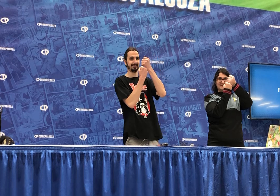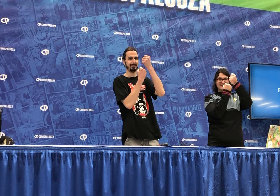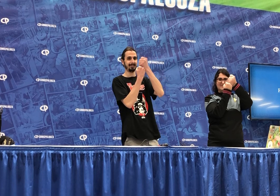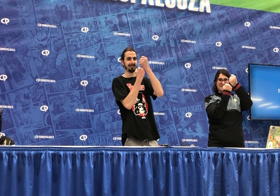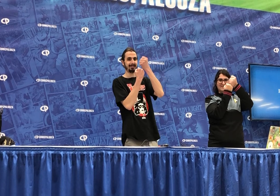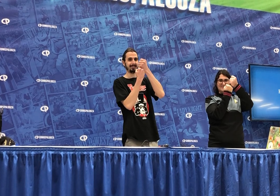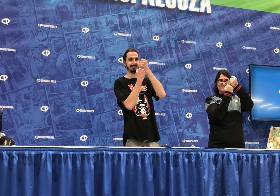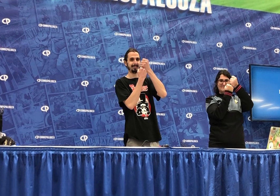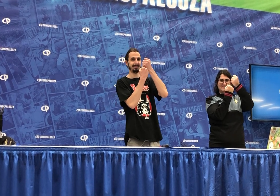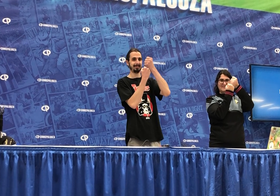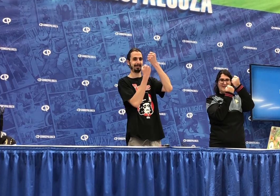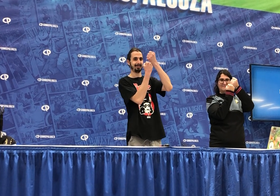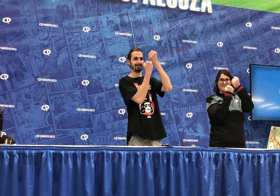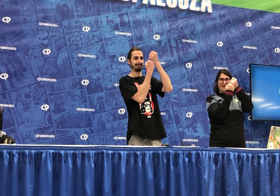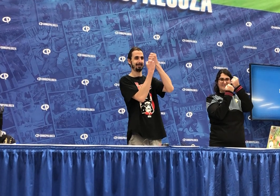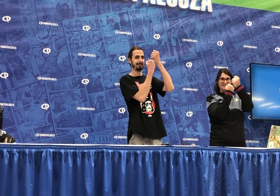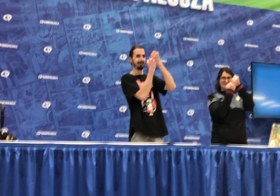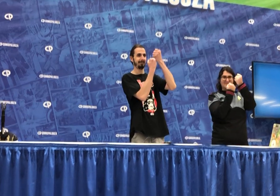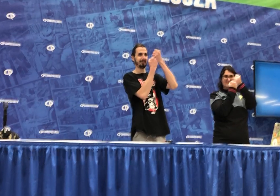this is how we sign fan or fandom.